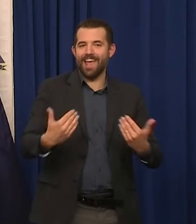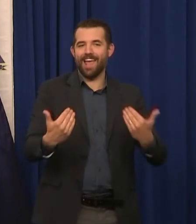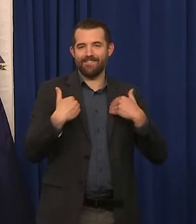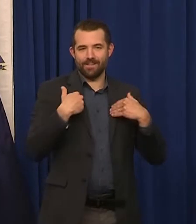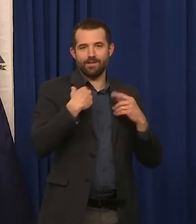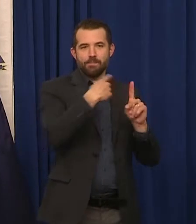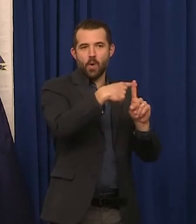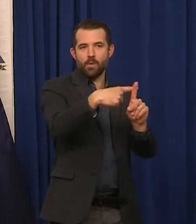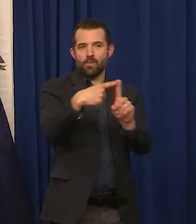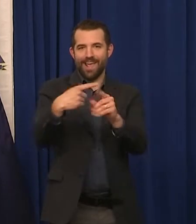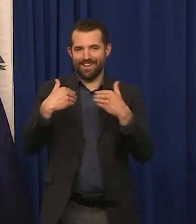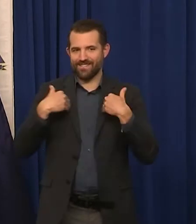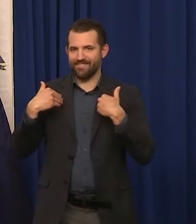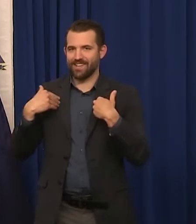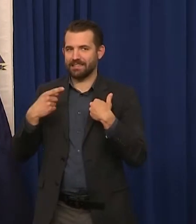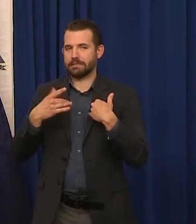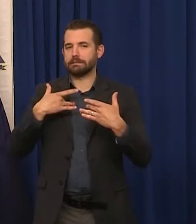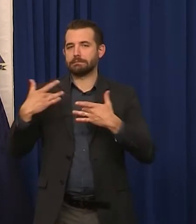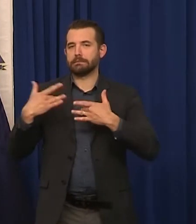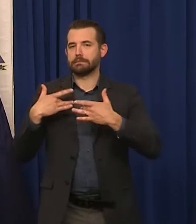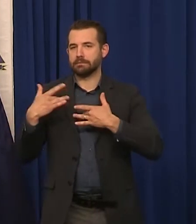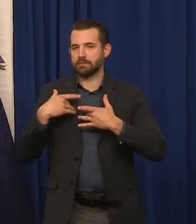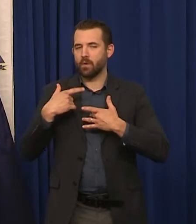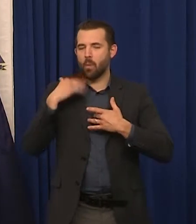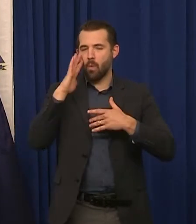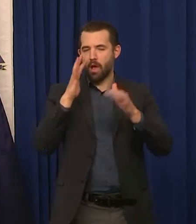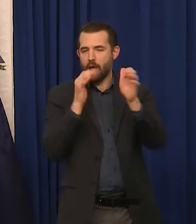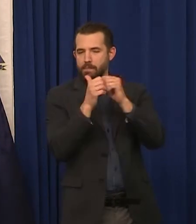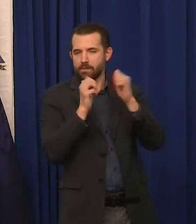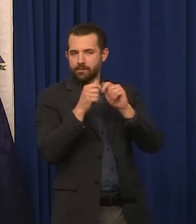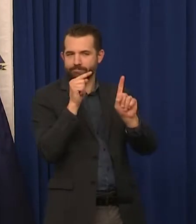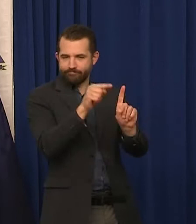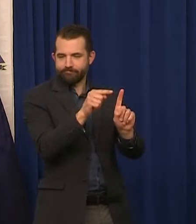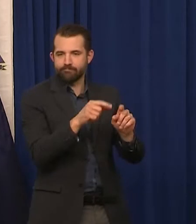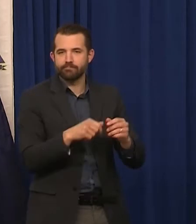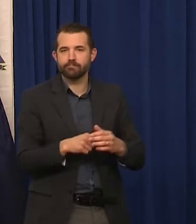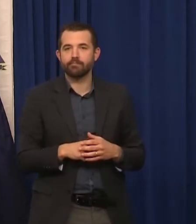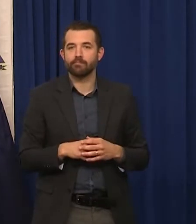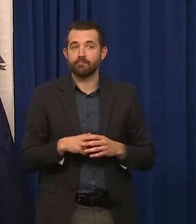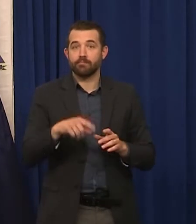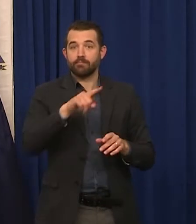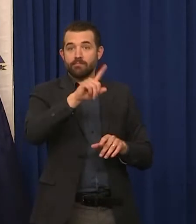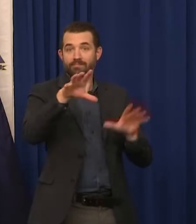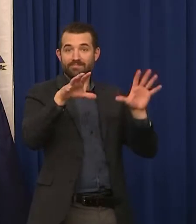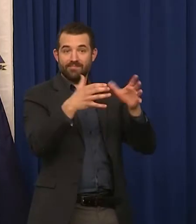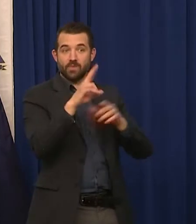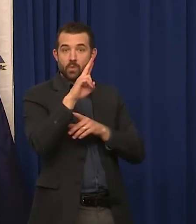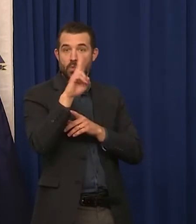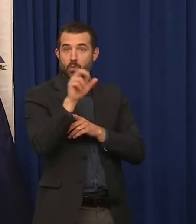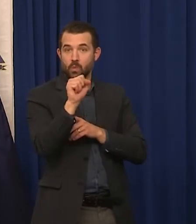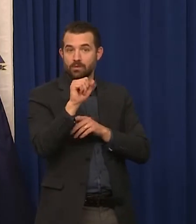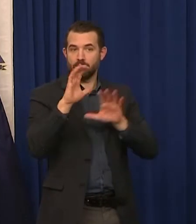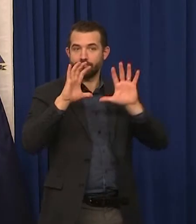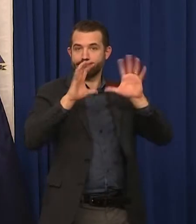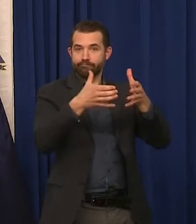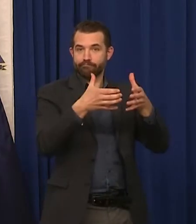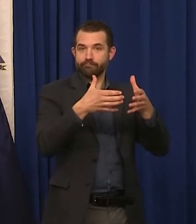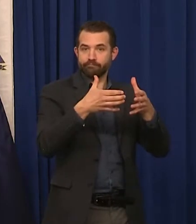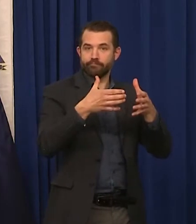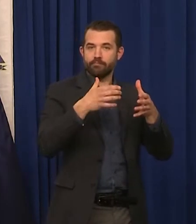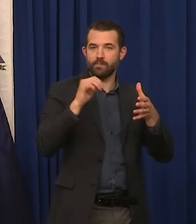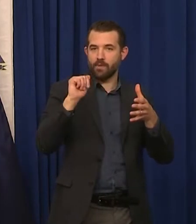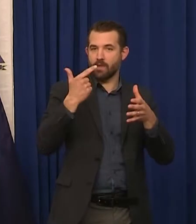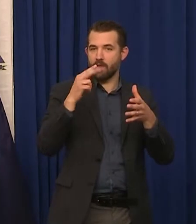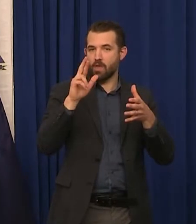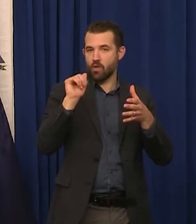Generally speaking, facilities of that nature are managed and investigated by the U.S. Department of Agriculture as opposed to any